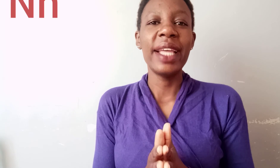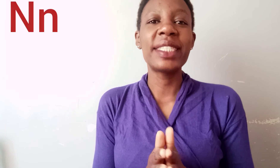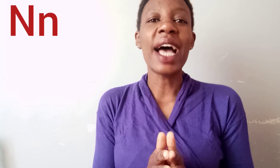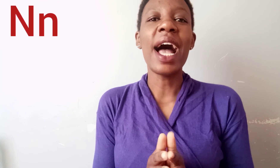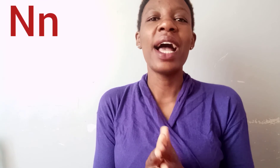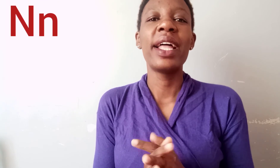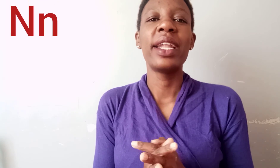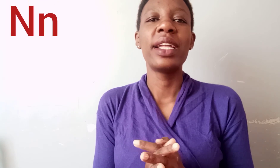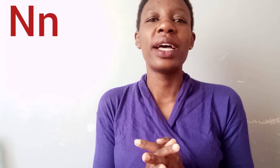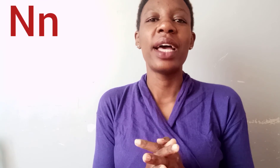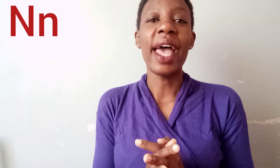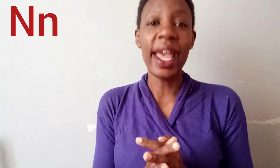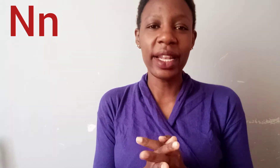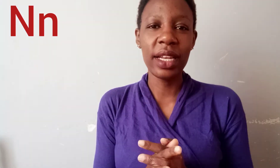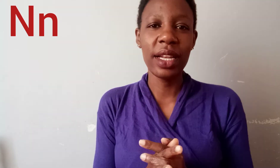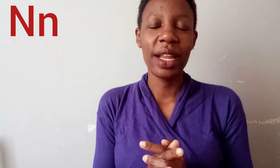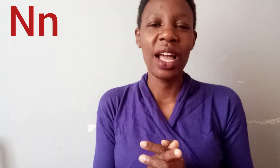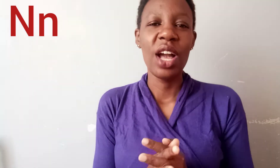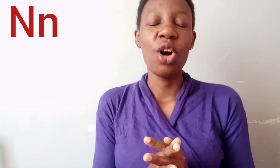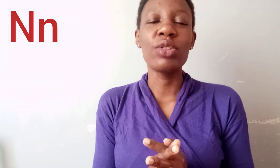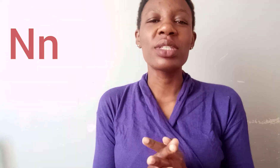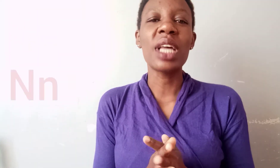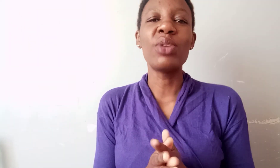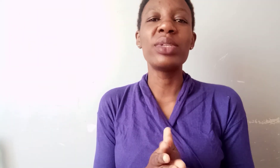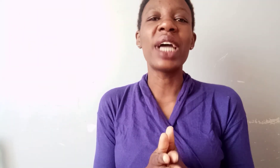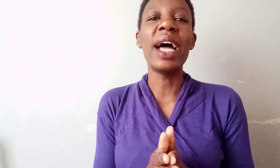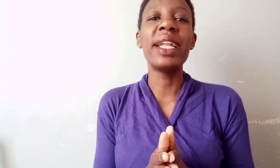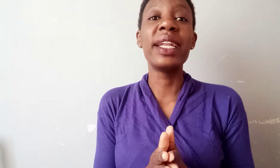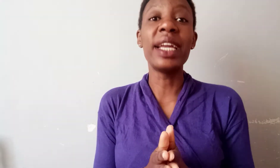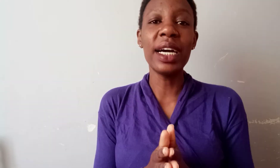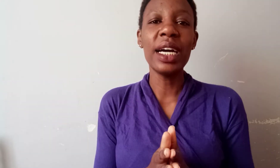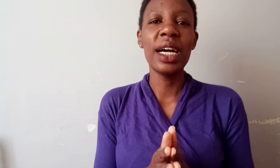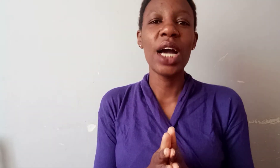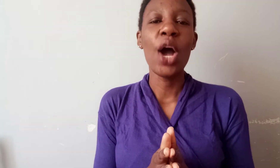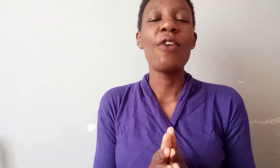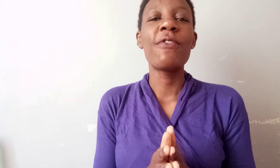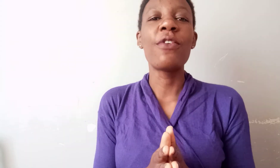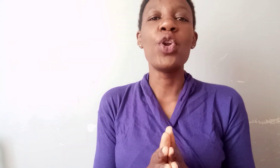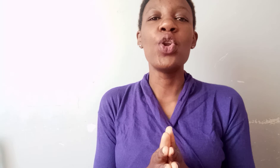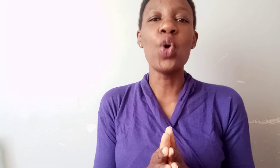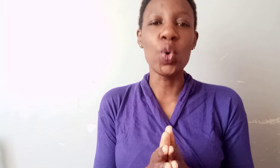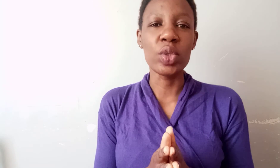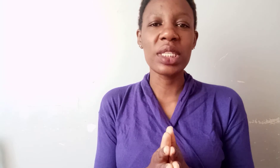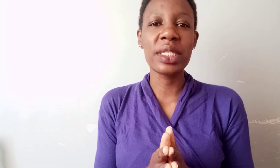Letter N or sound N for nose.